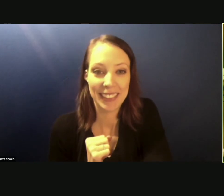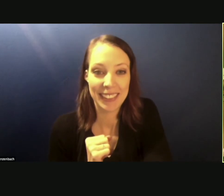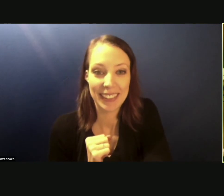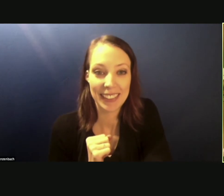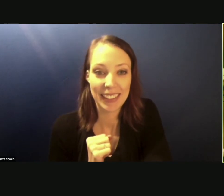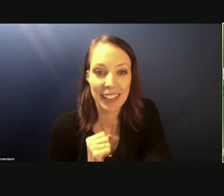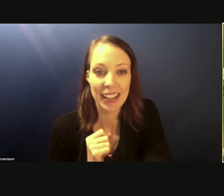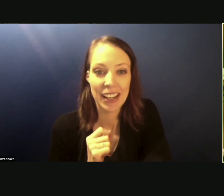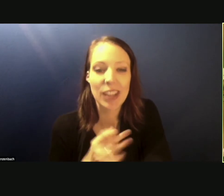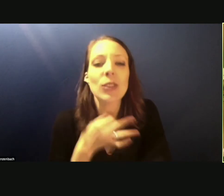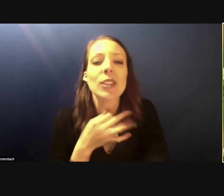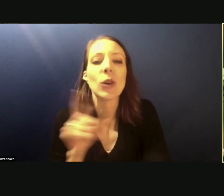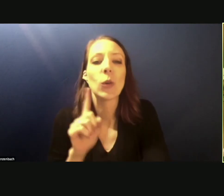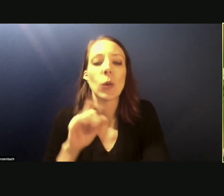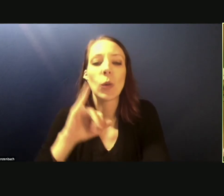I was wondering